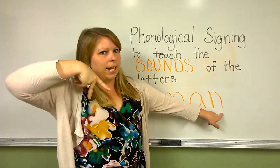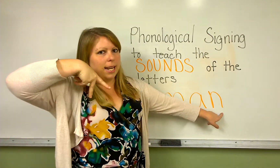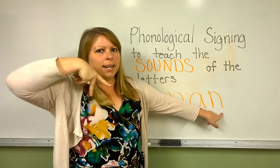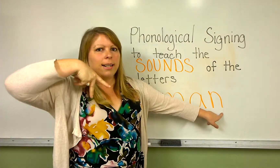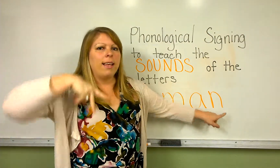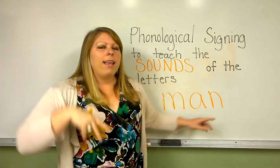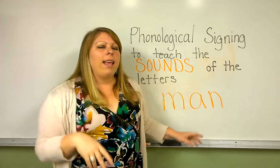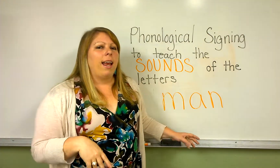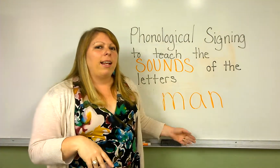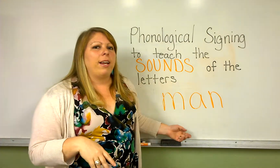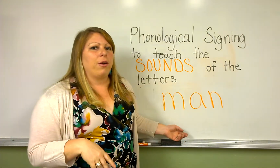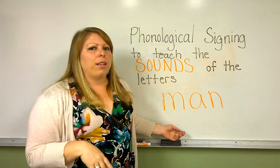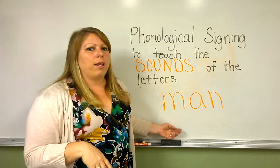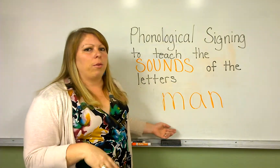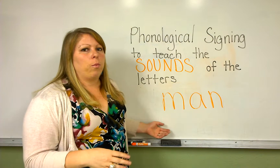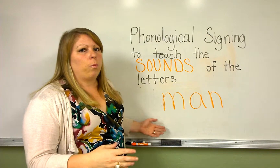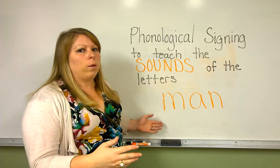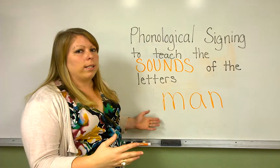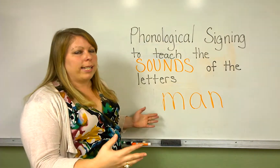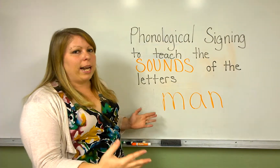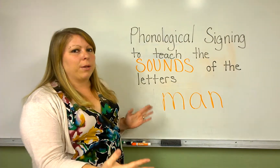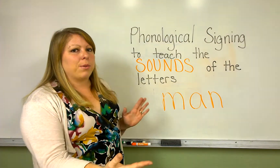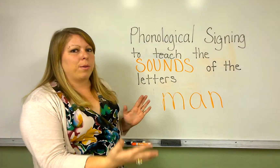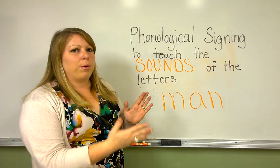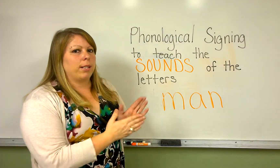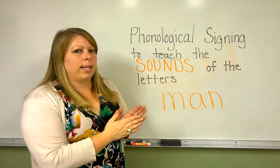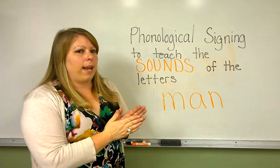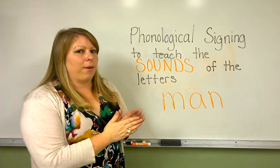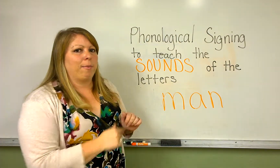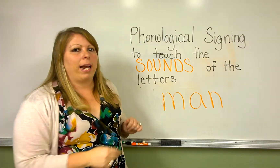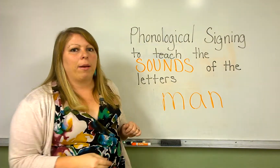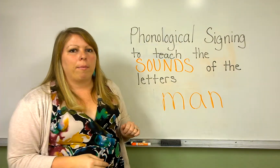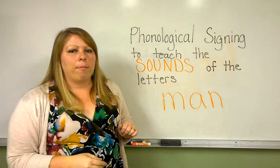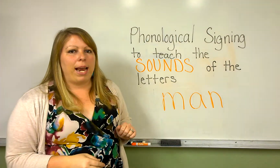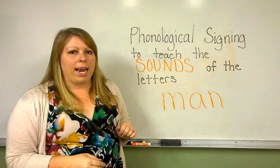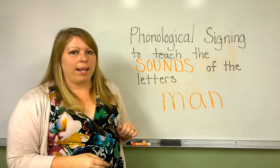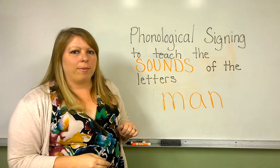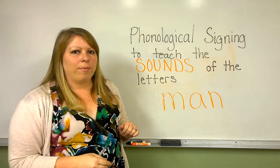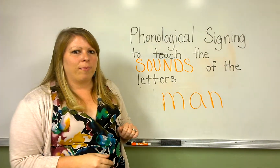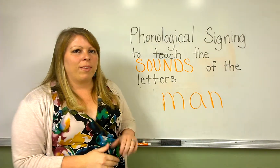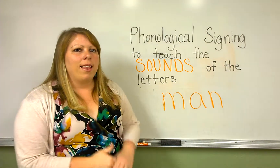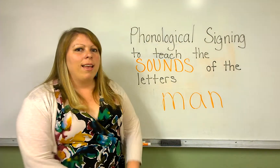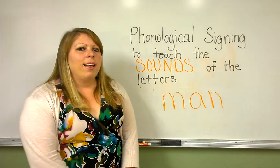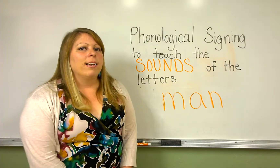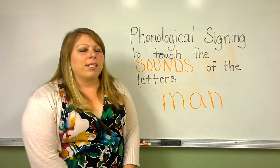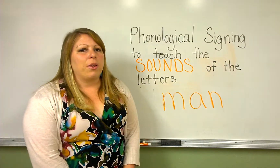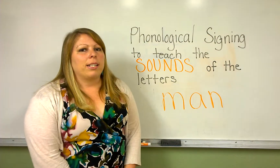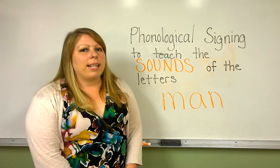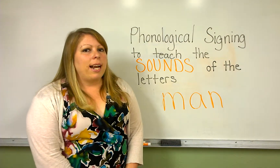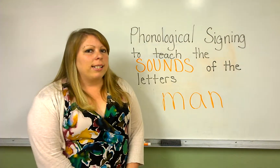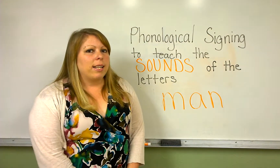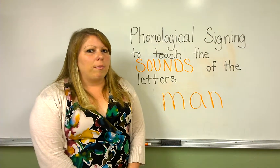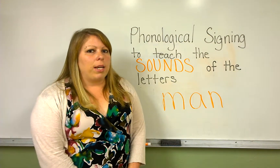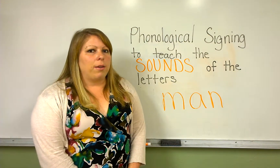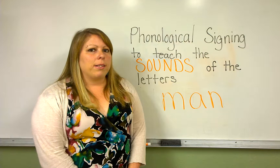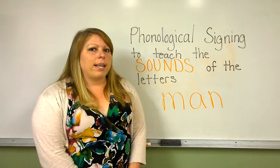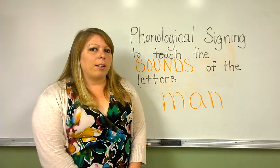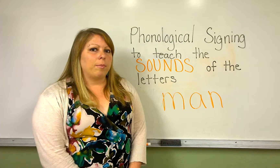an. And here that the sounds, when put together, make man. So the signs can be used to help